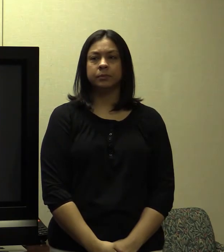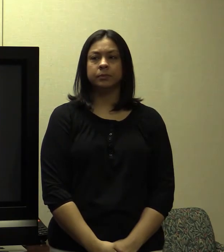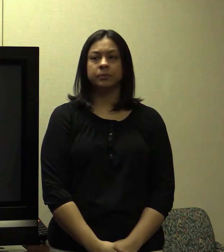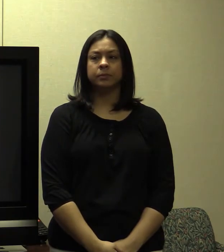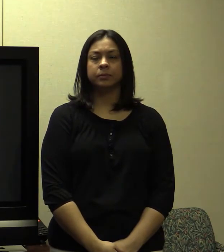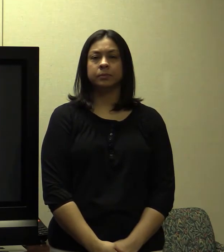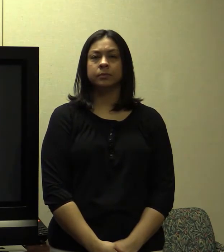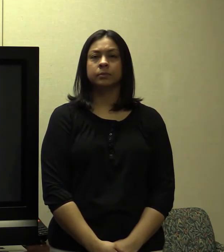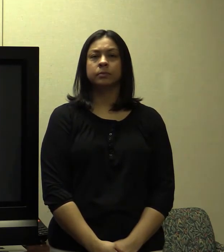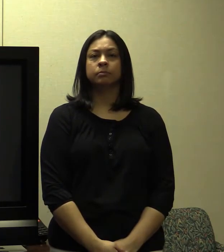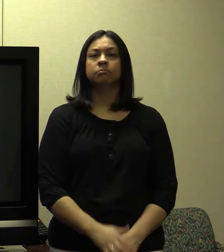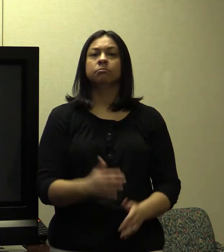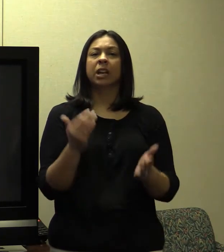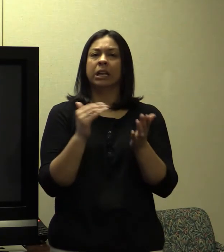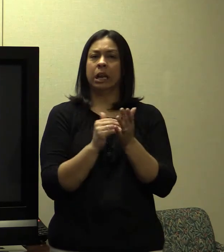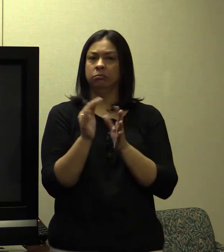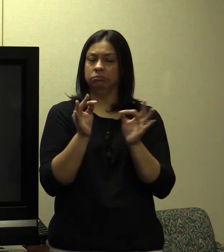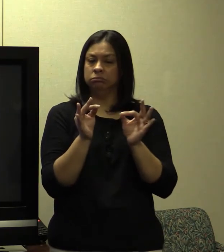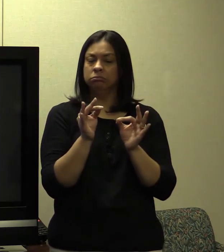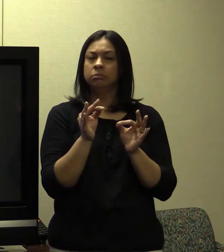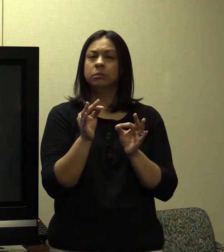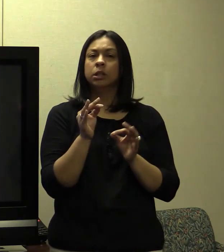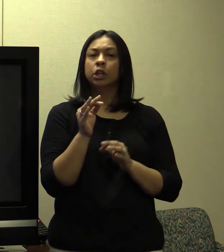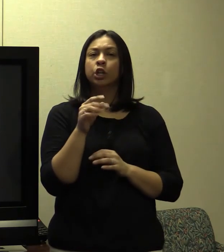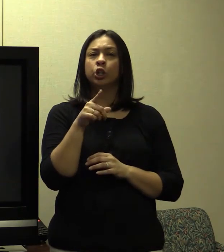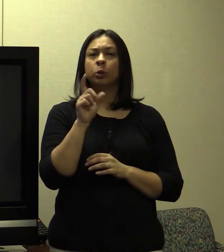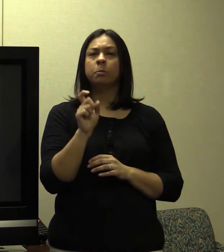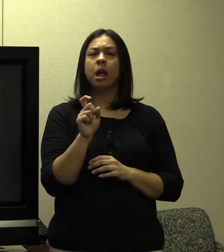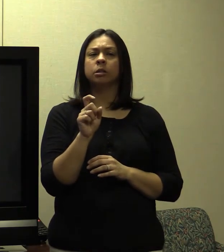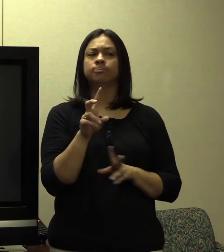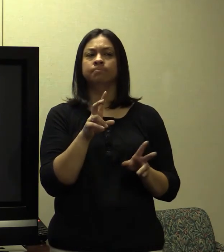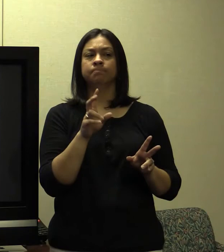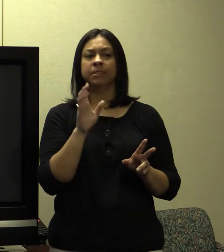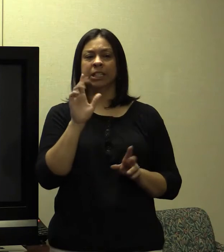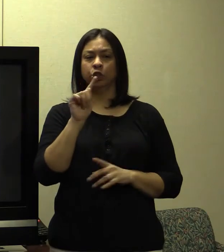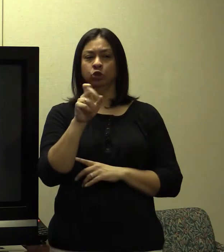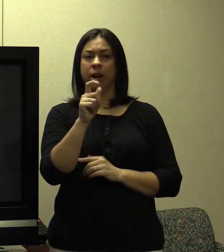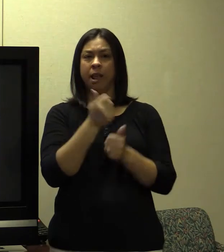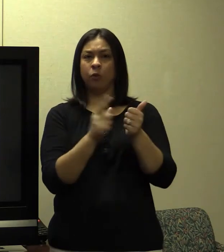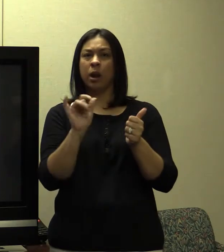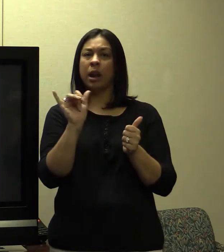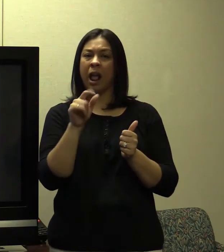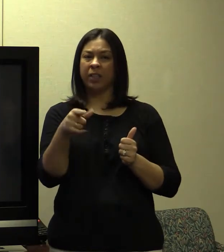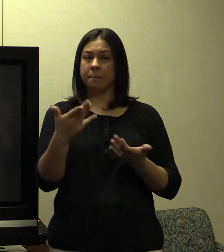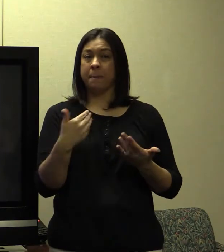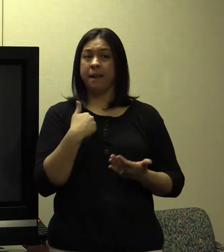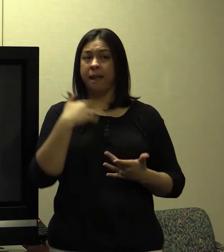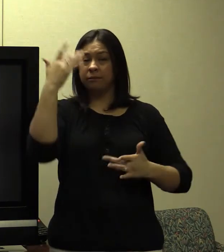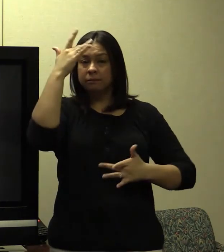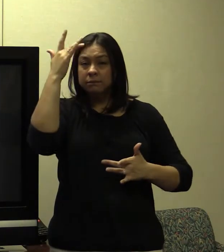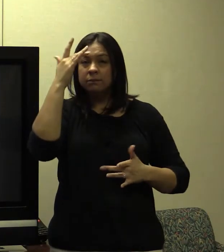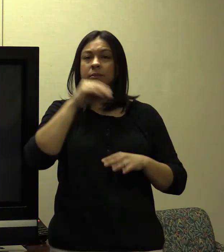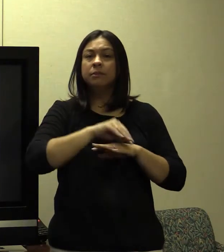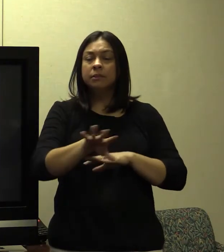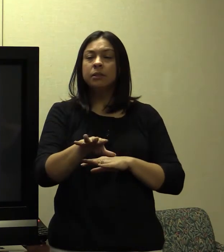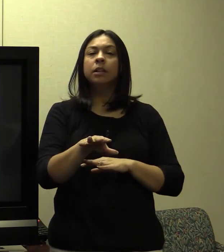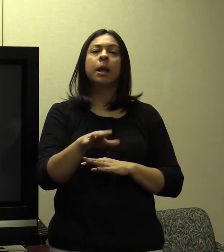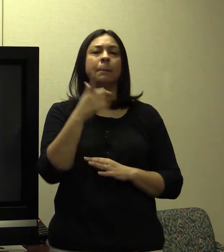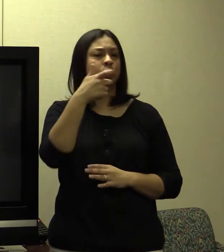So again, treat everyone as if they have a bloodborne disease, because you do not know who is infected, and sometimes that person